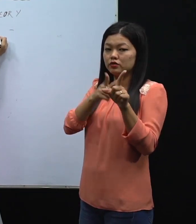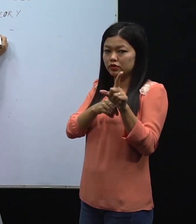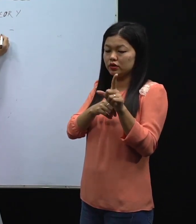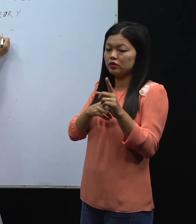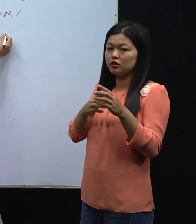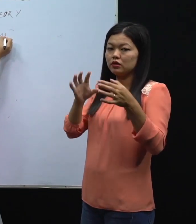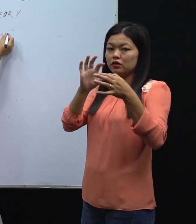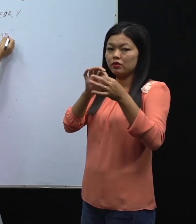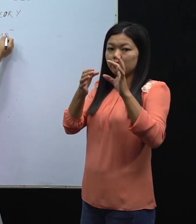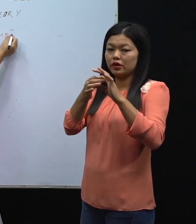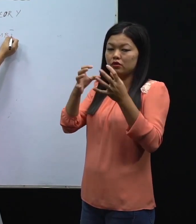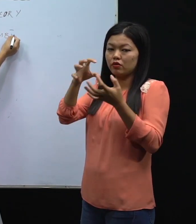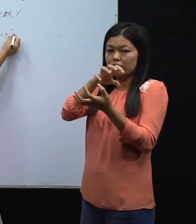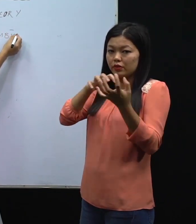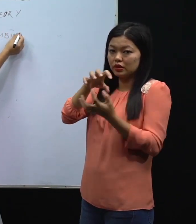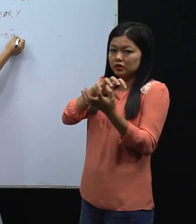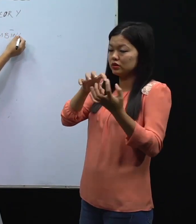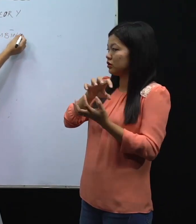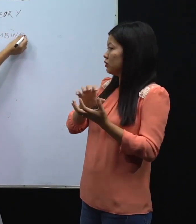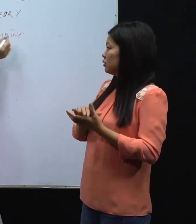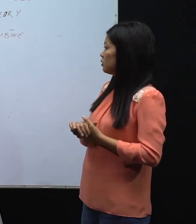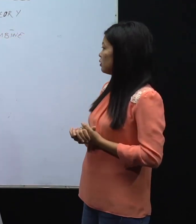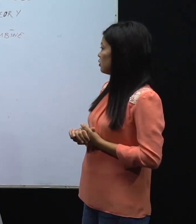combine, okay, combine